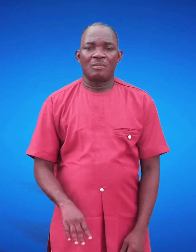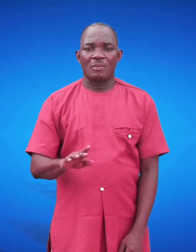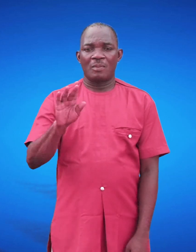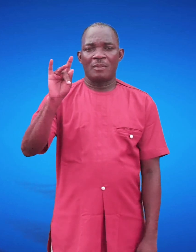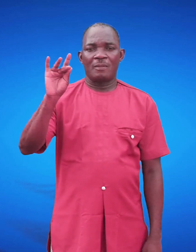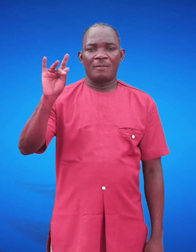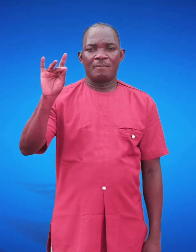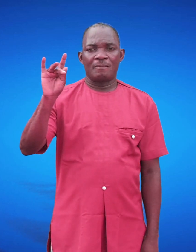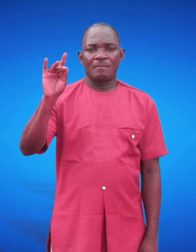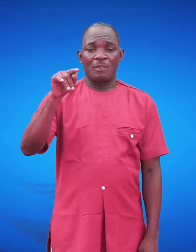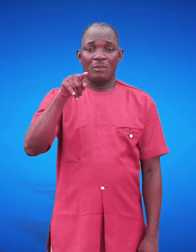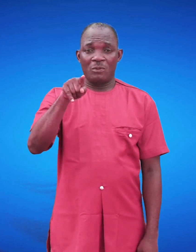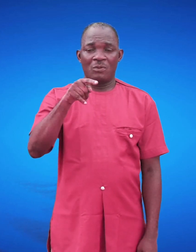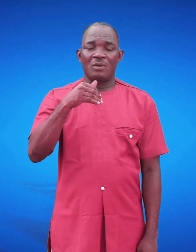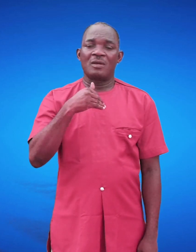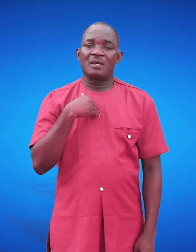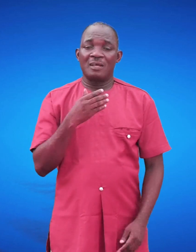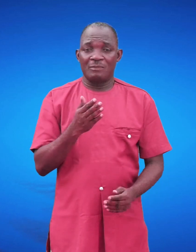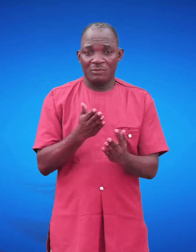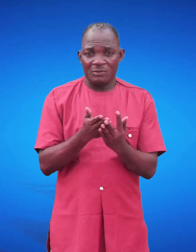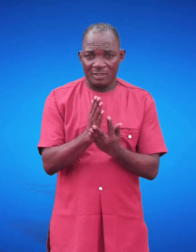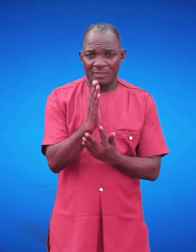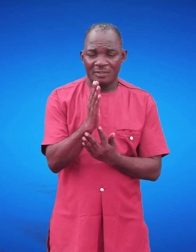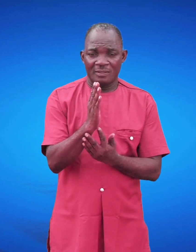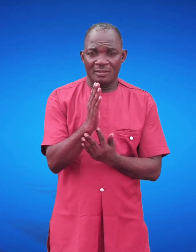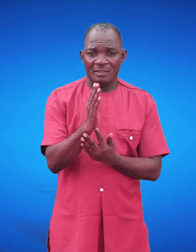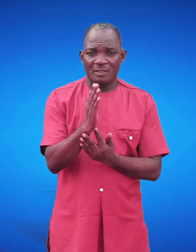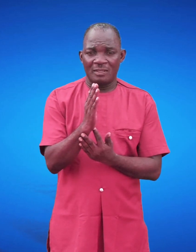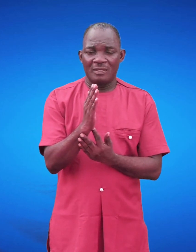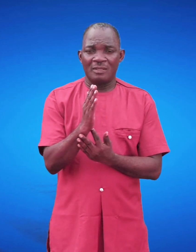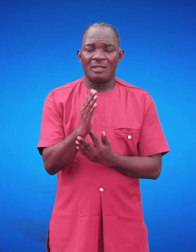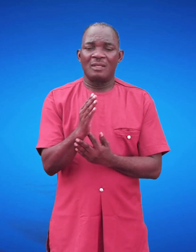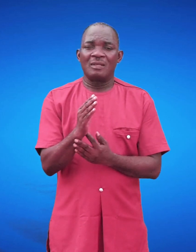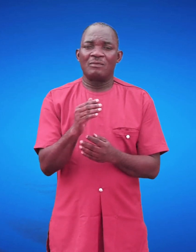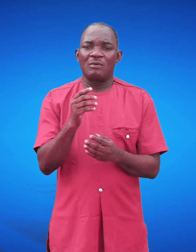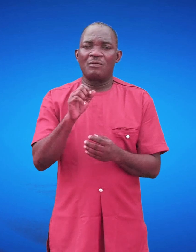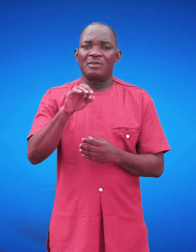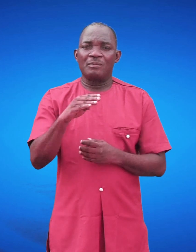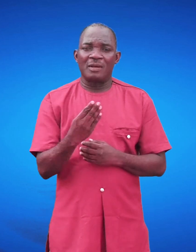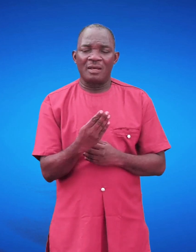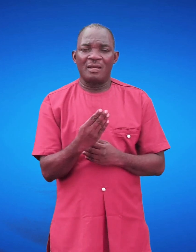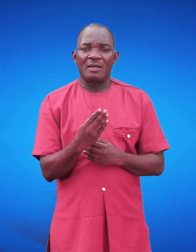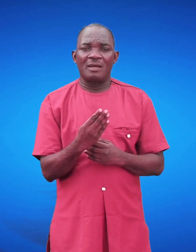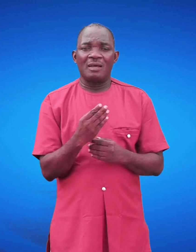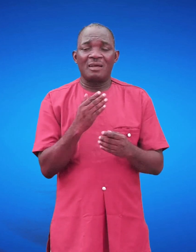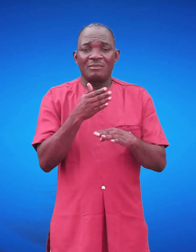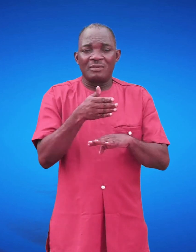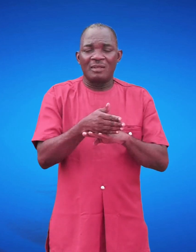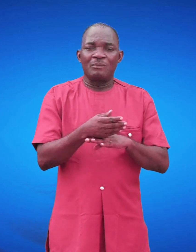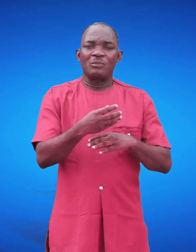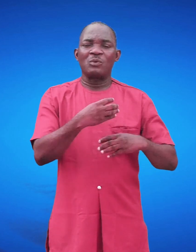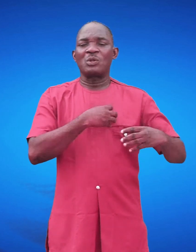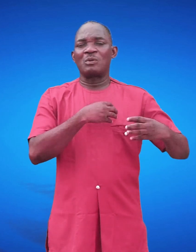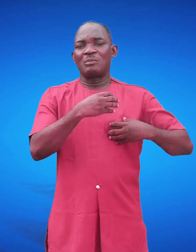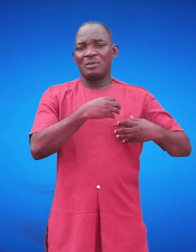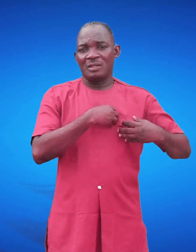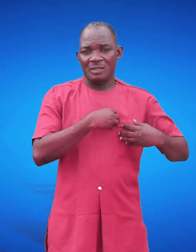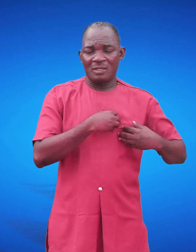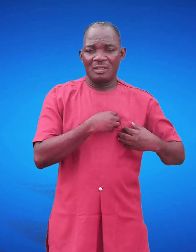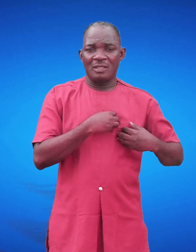18. You have the right to feedback following complaints, grievances,